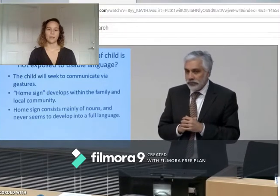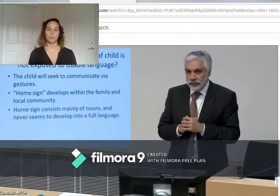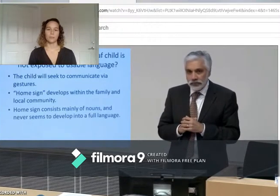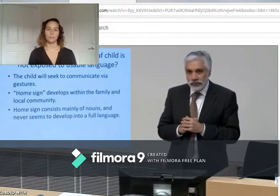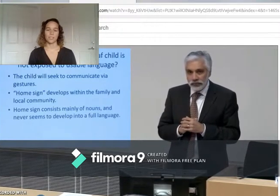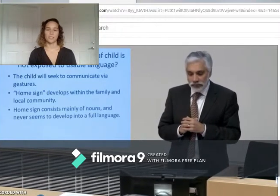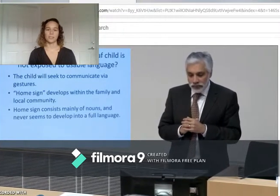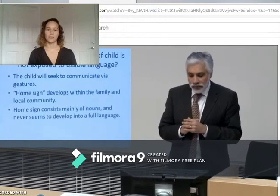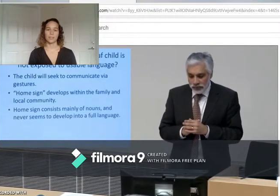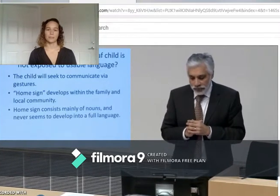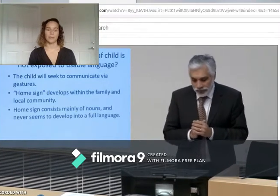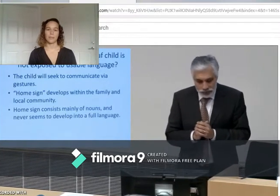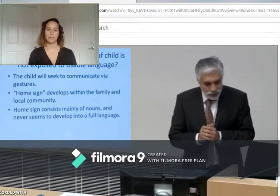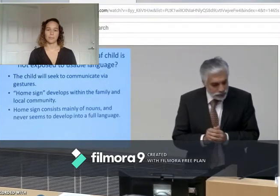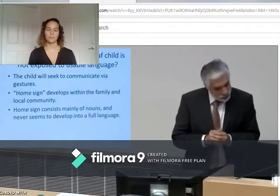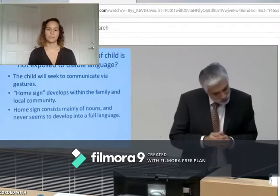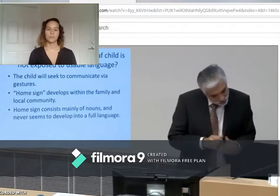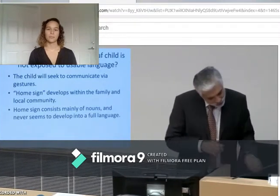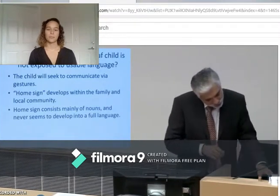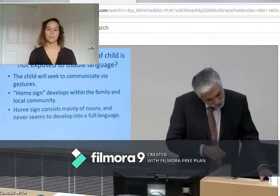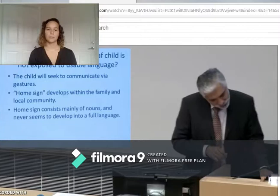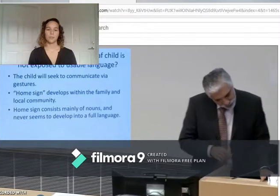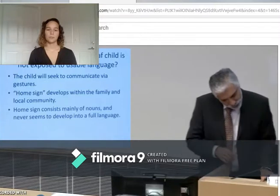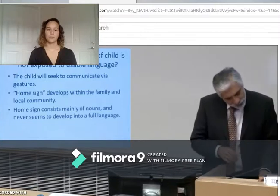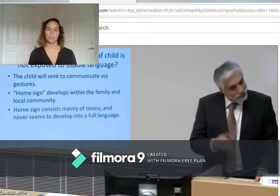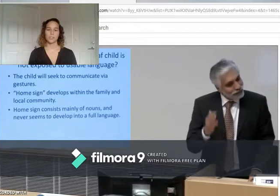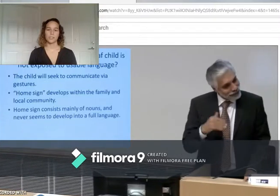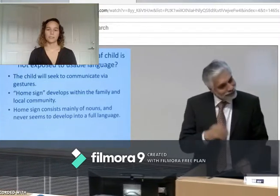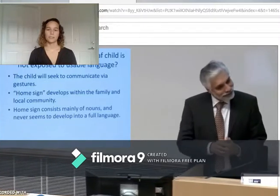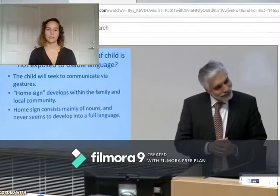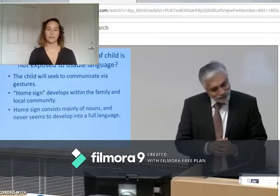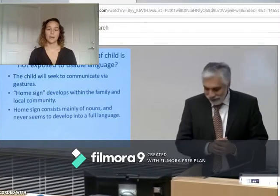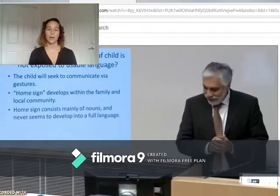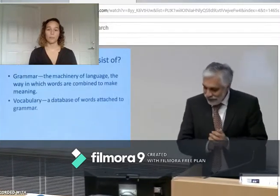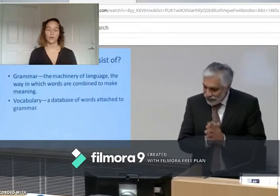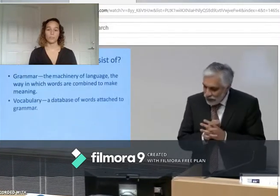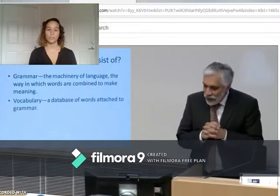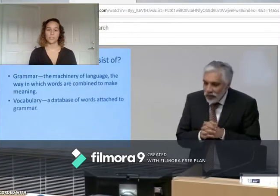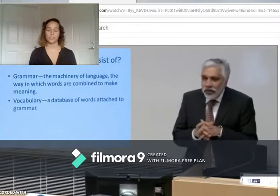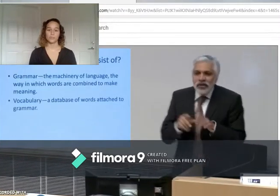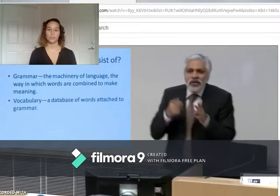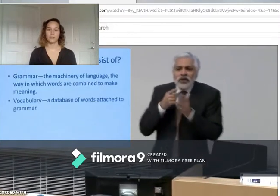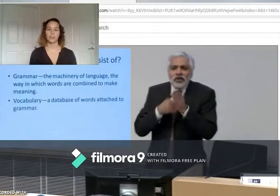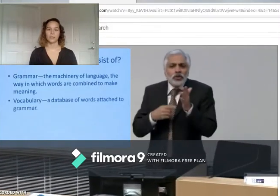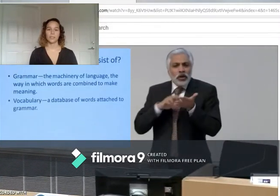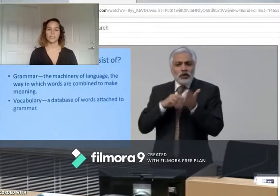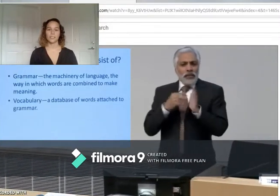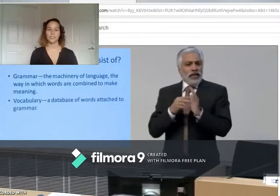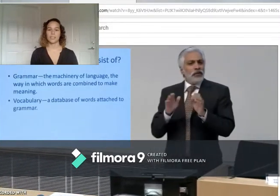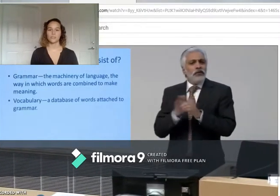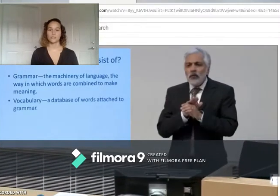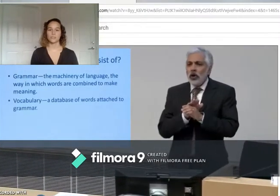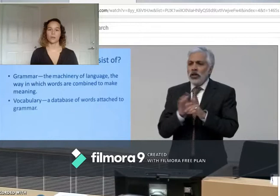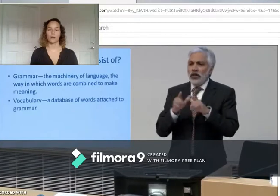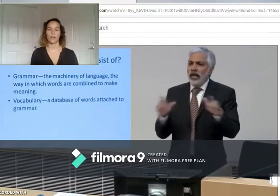Parents may develop home signs to interact with their baby, but unfortunately, no matter how many home signs you develop, it's not